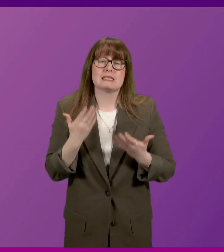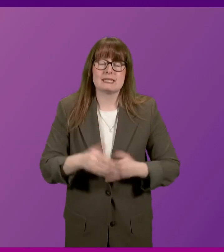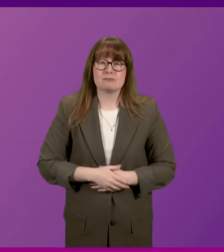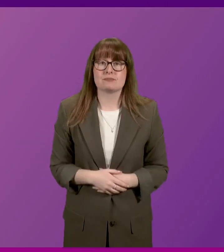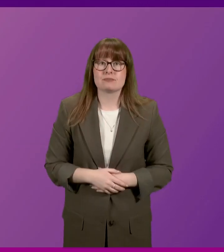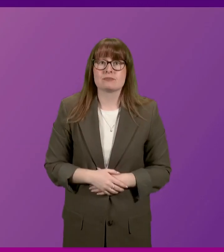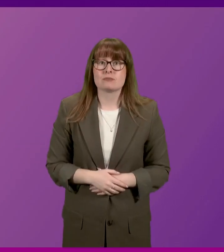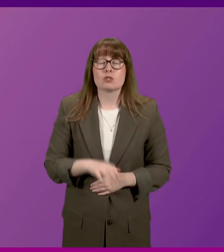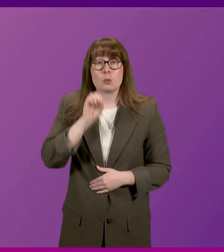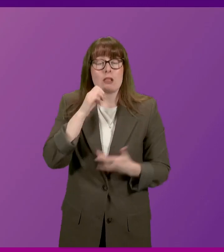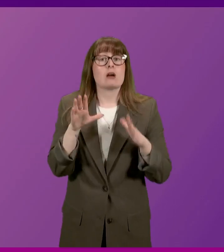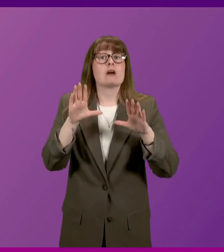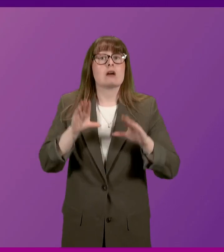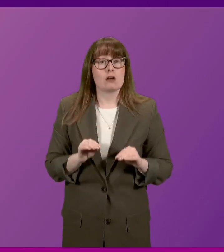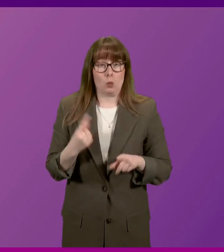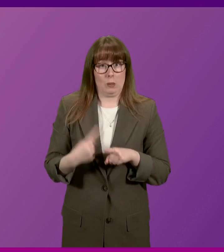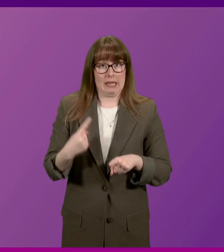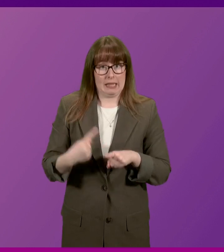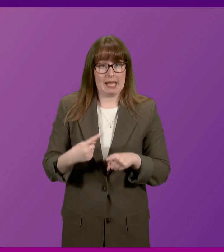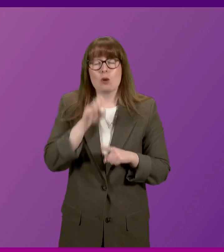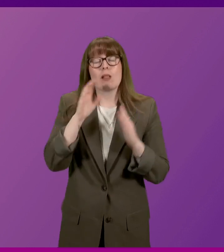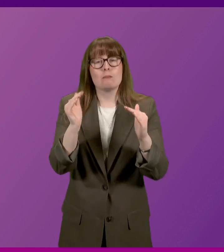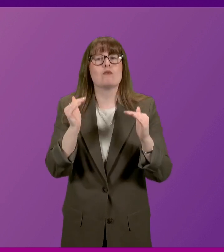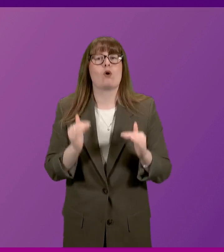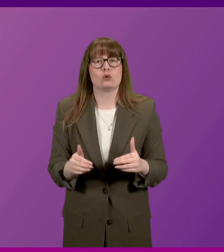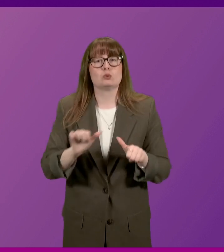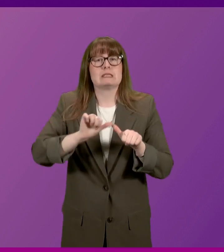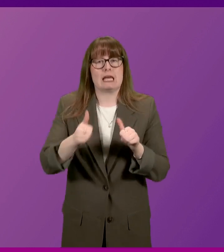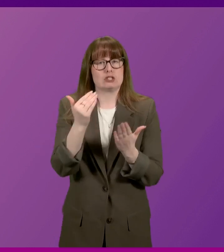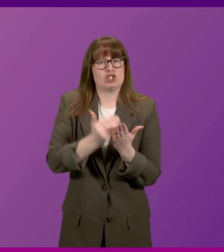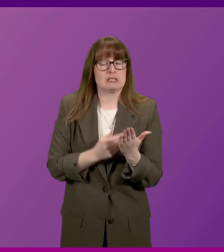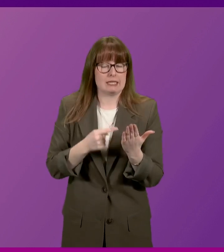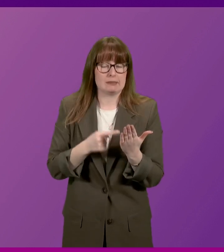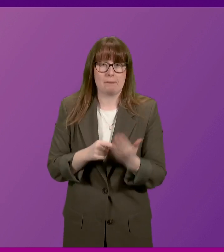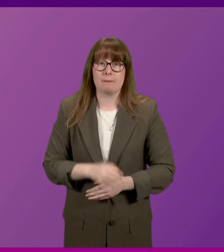are going to suspend briefly before we move on to our next agenda item.